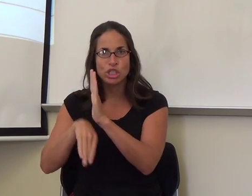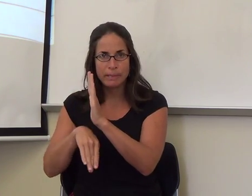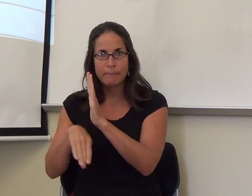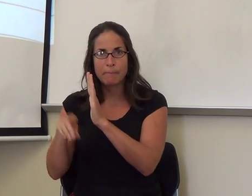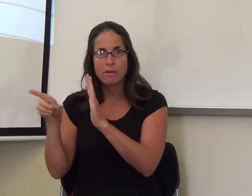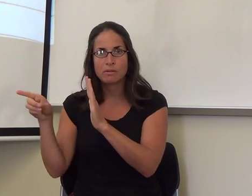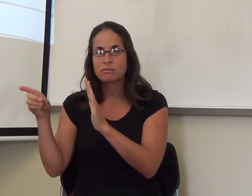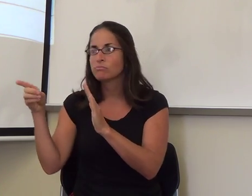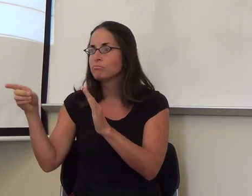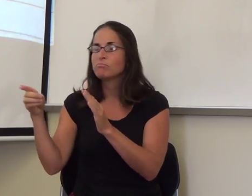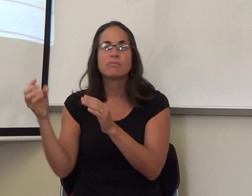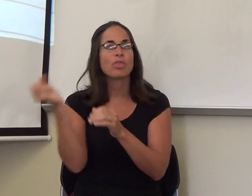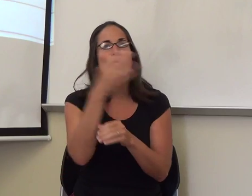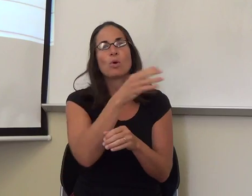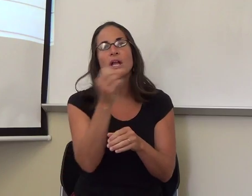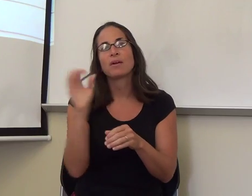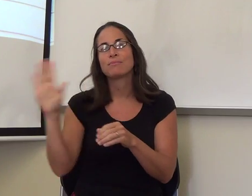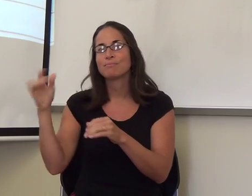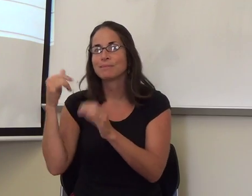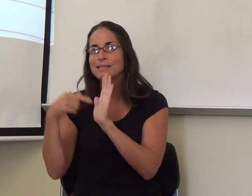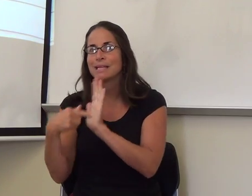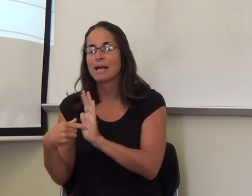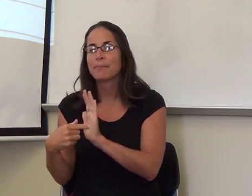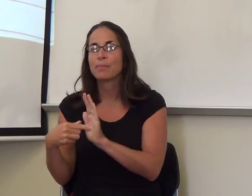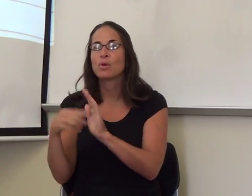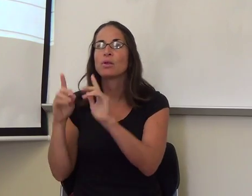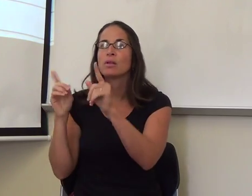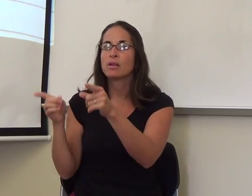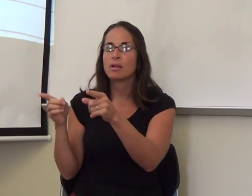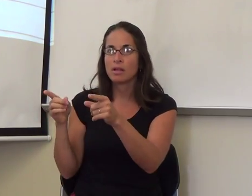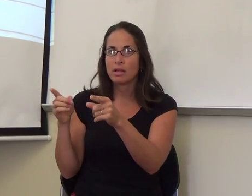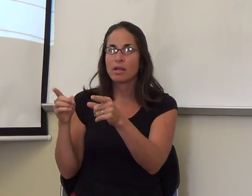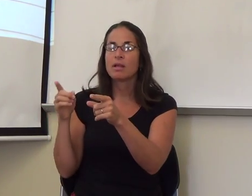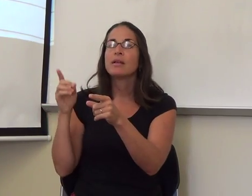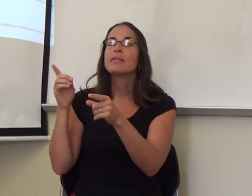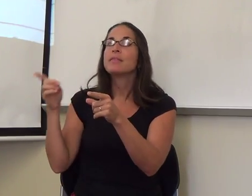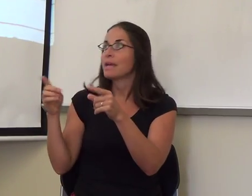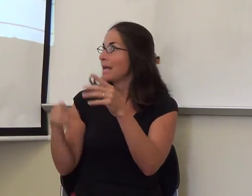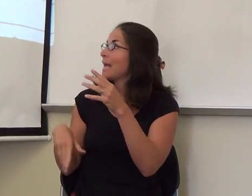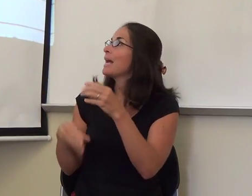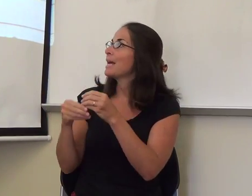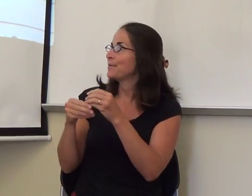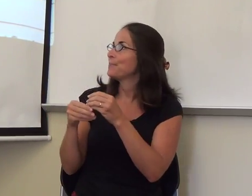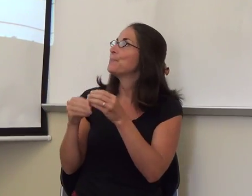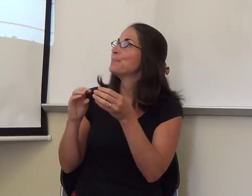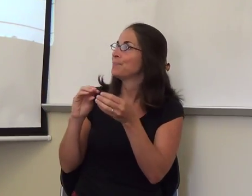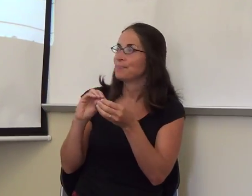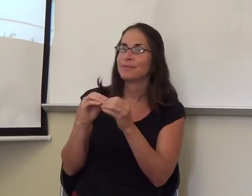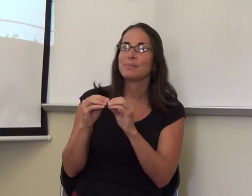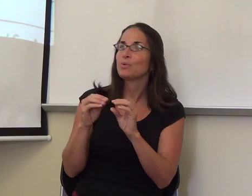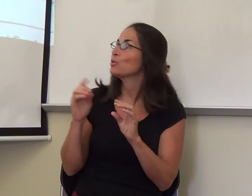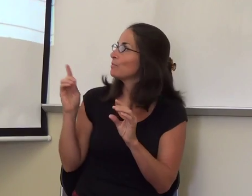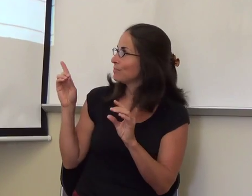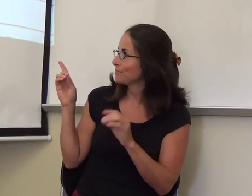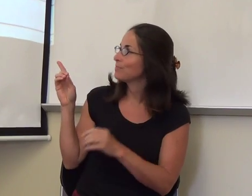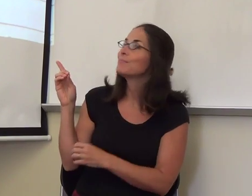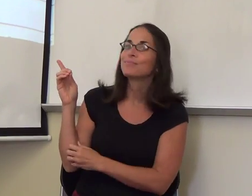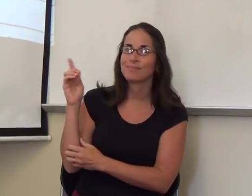so what you guys have both done is added a subject that's doing an action. That was important,